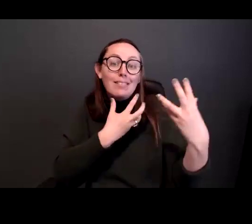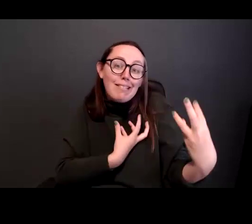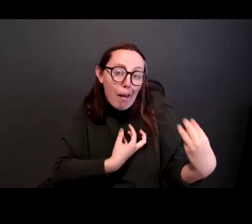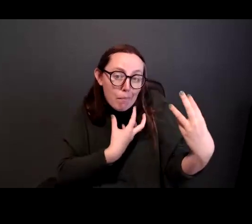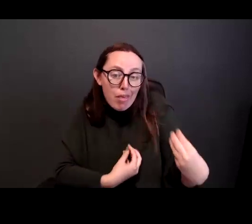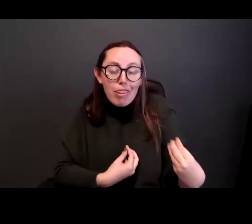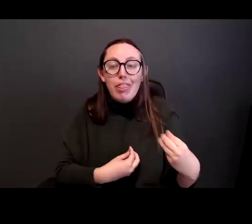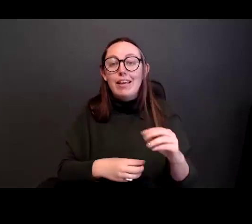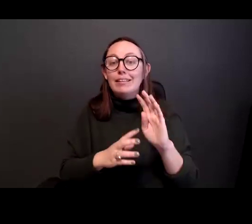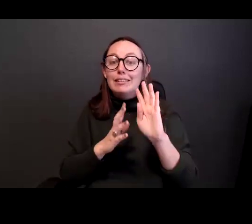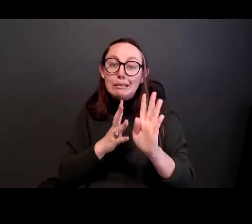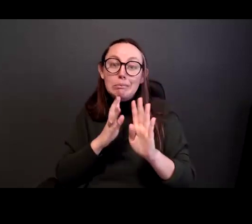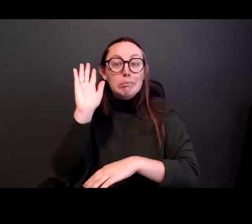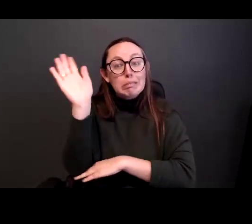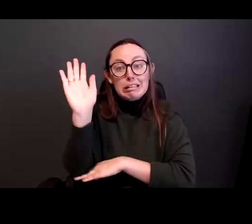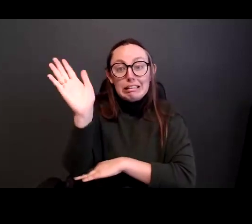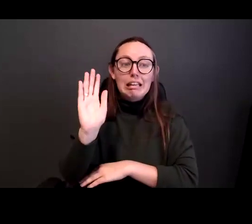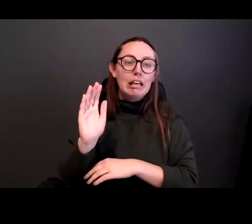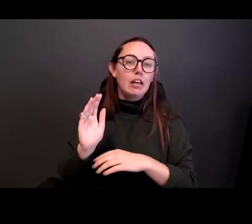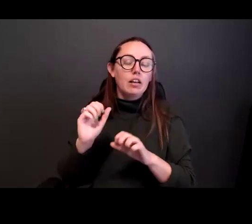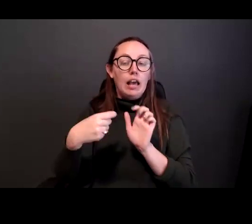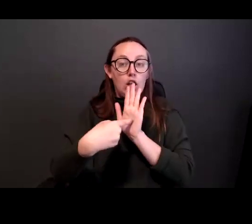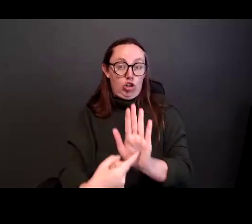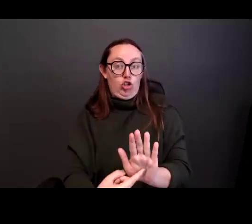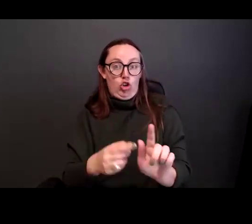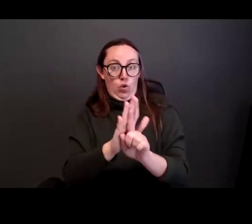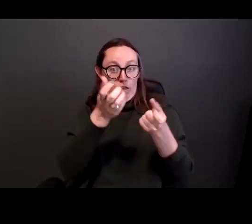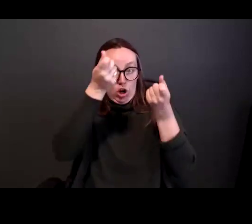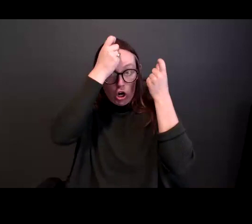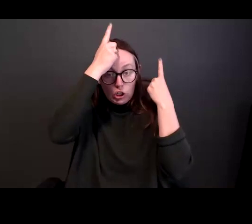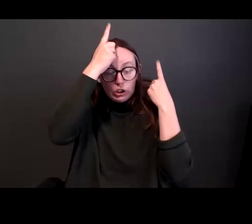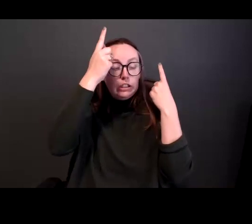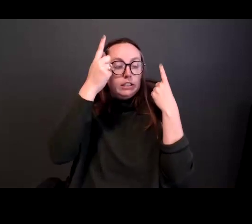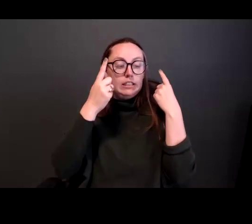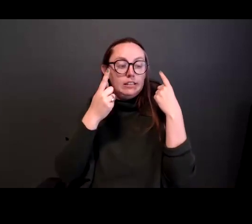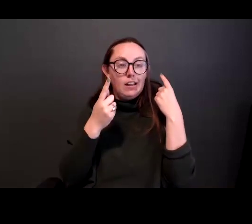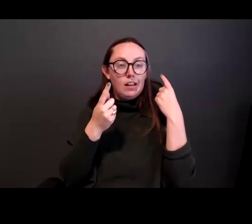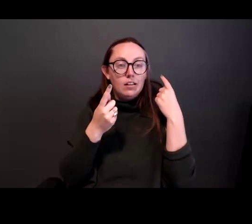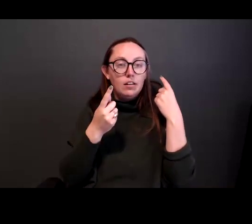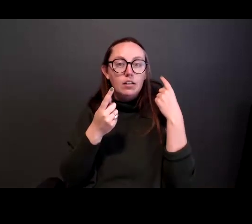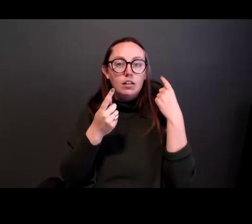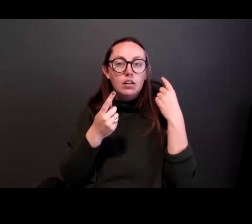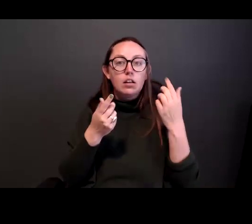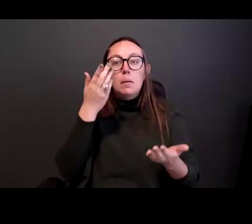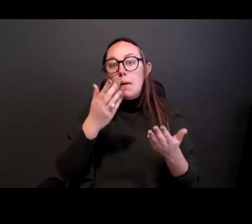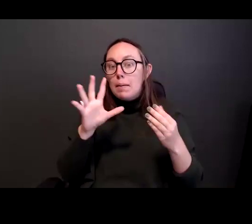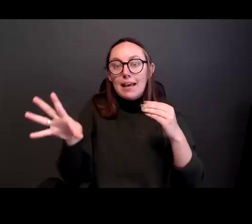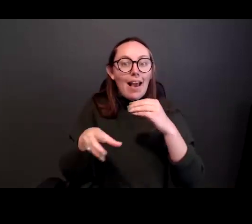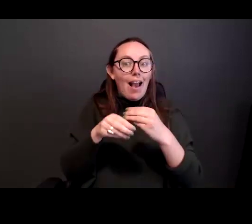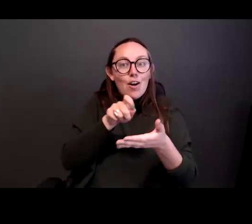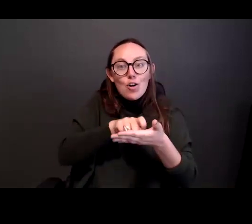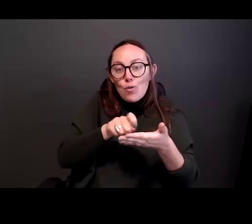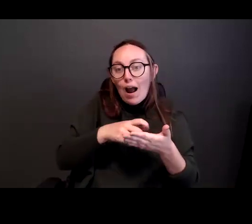reading, and also to help them demonstrate their understanding, perhaps even through a writing project around, let's just say, a